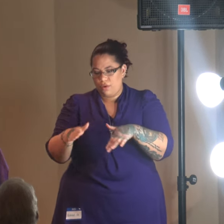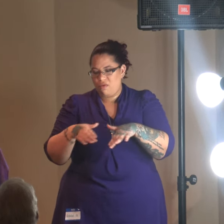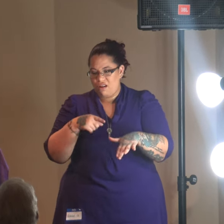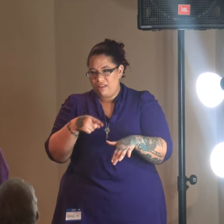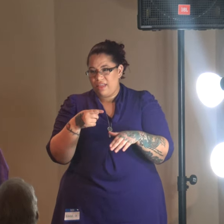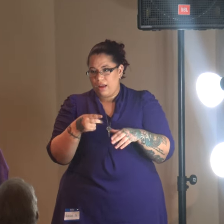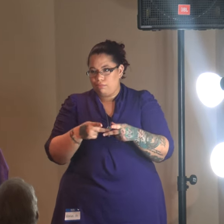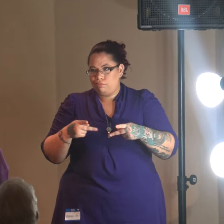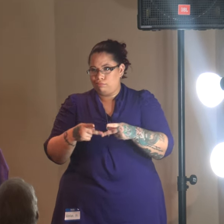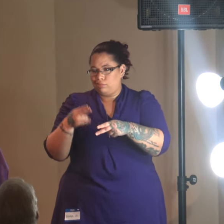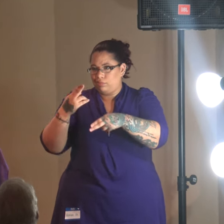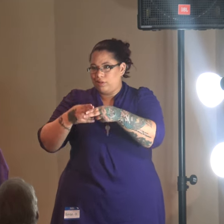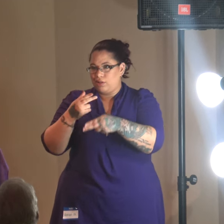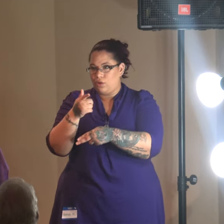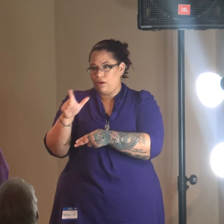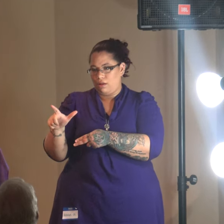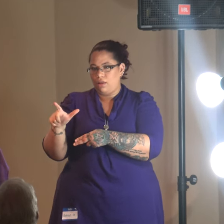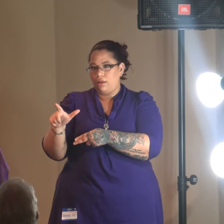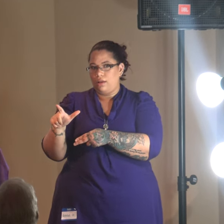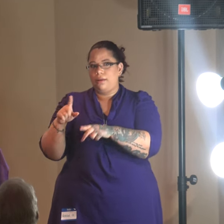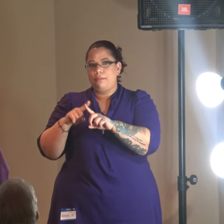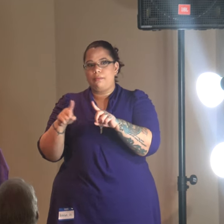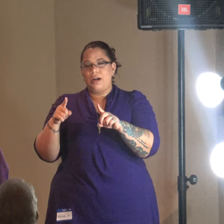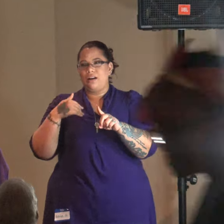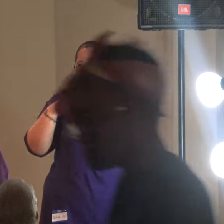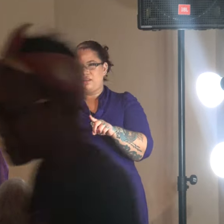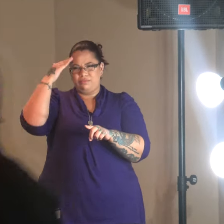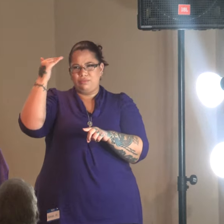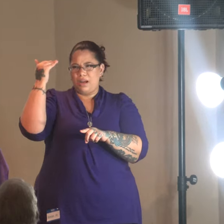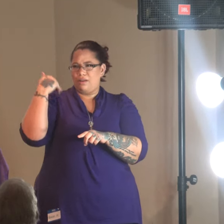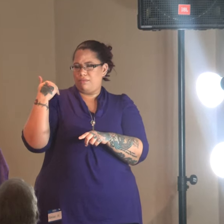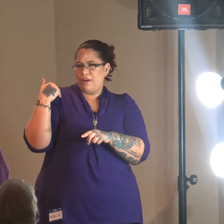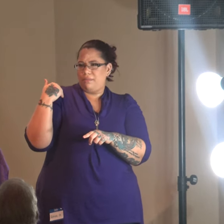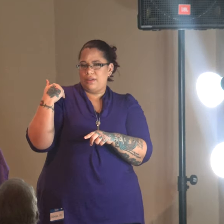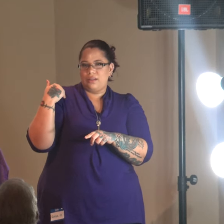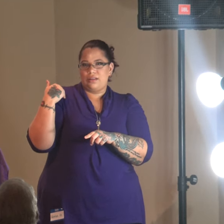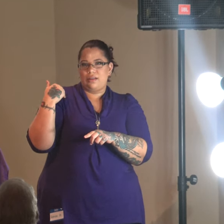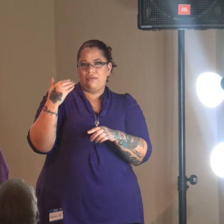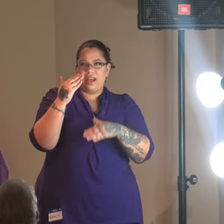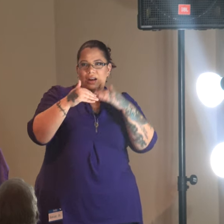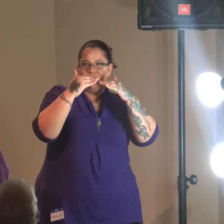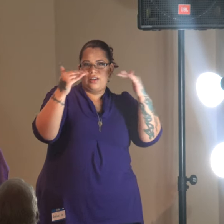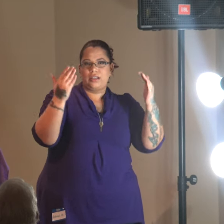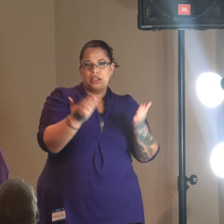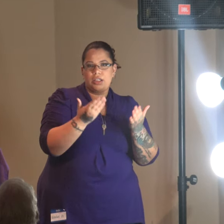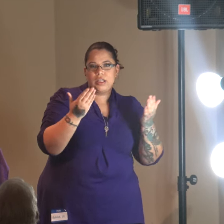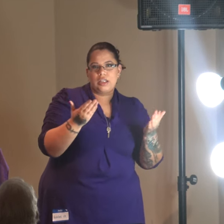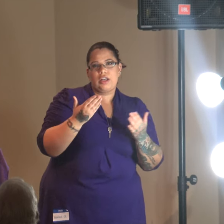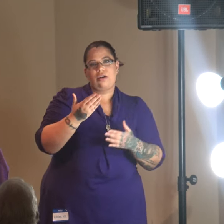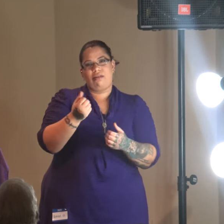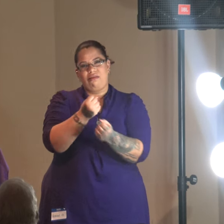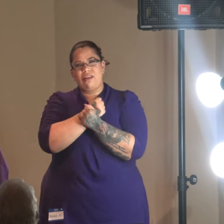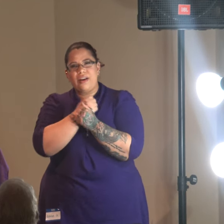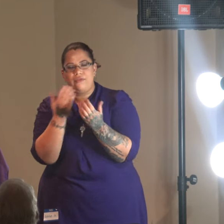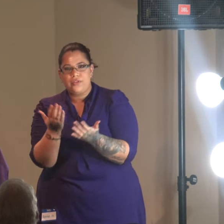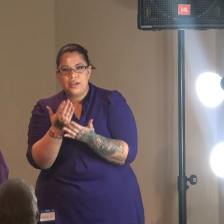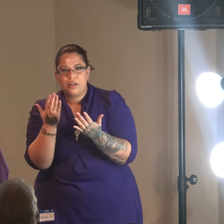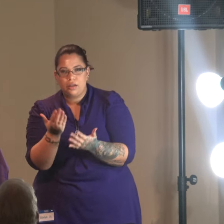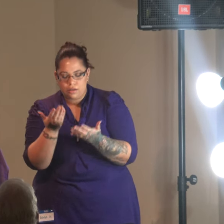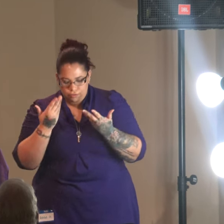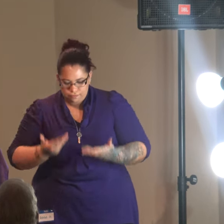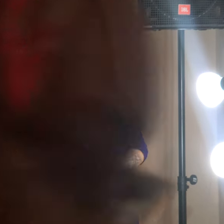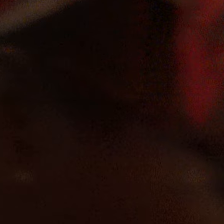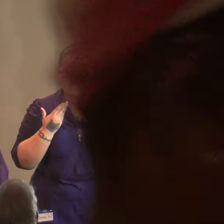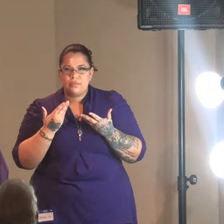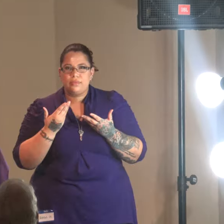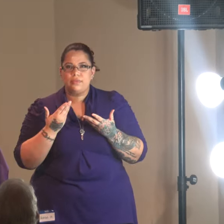to remind myself that heaven is right where I am, that love is right where I am, that joy is right where I am, that peace is right where I am,